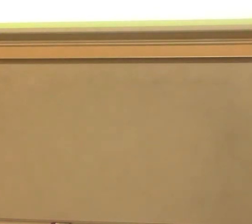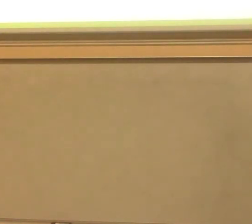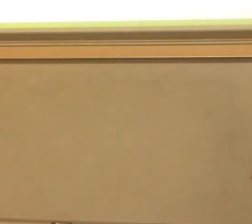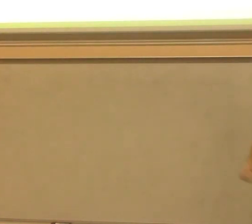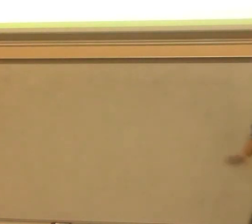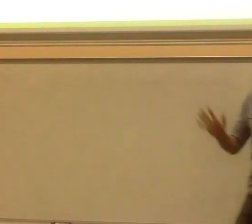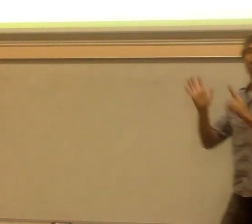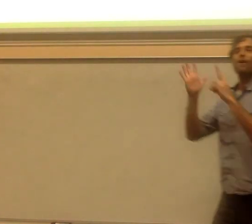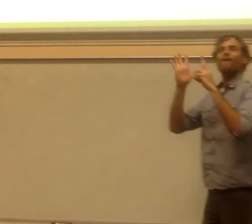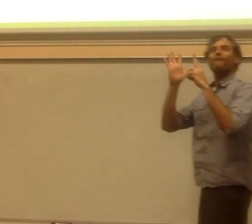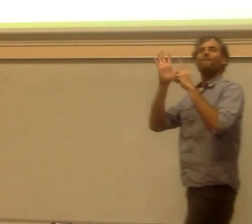locations.